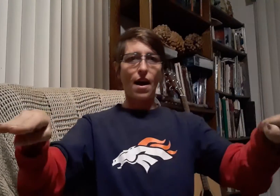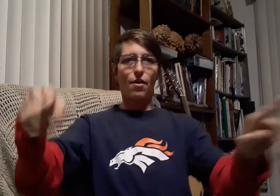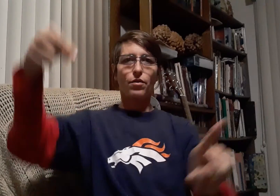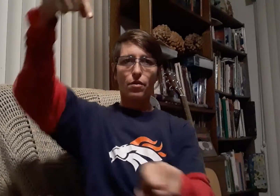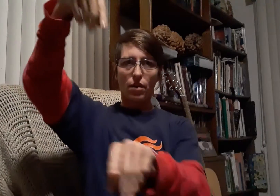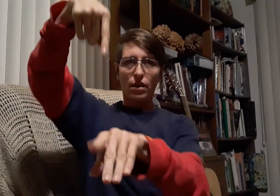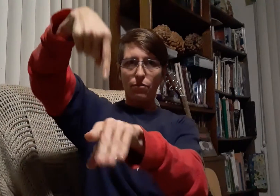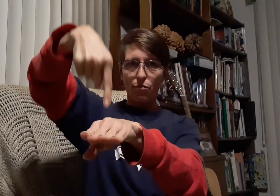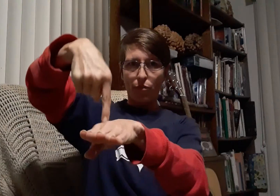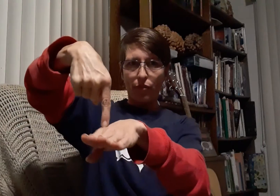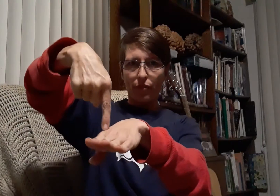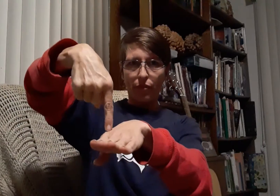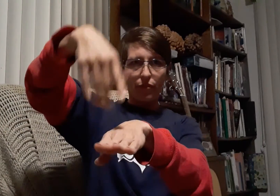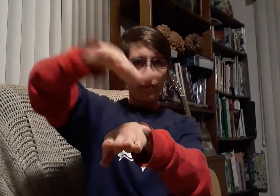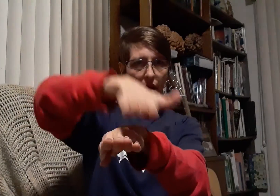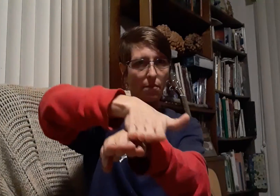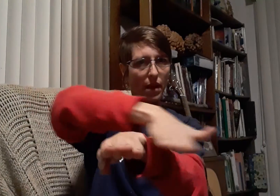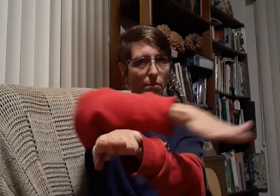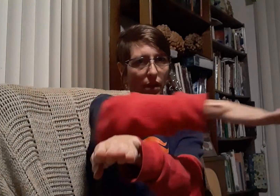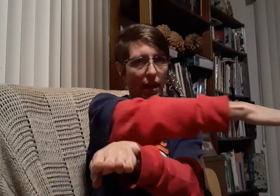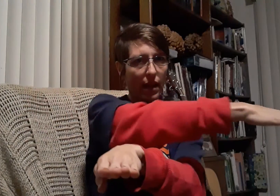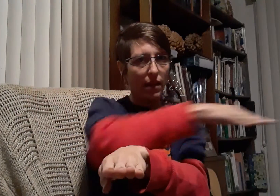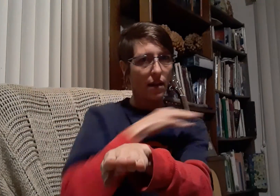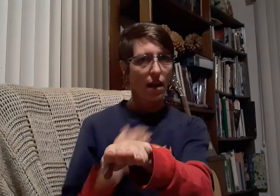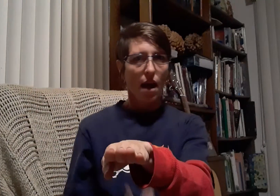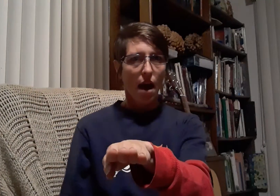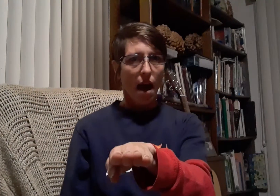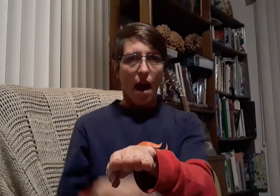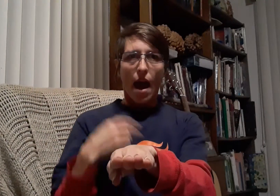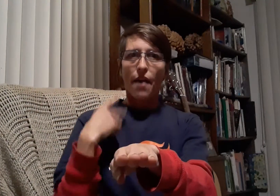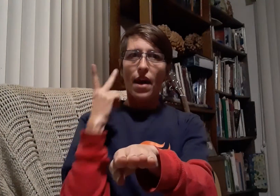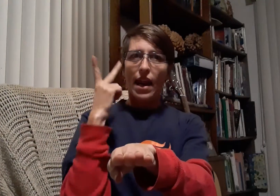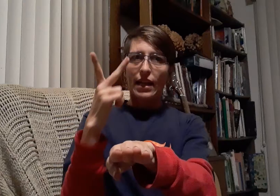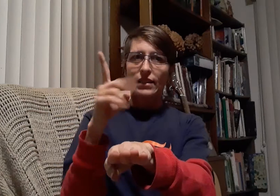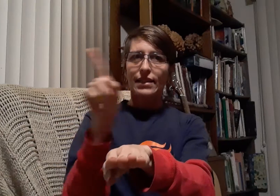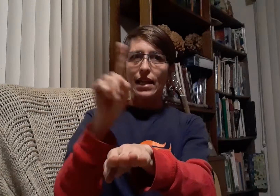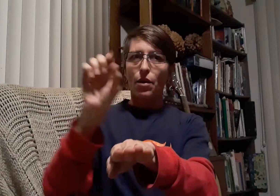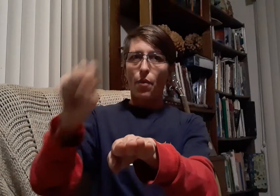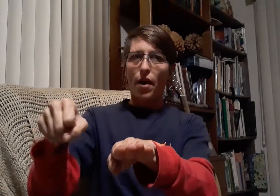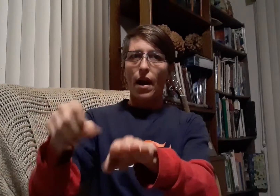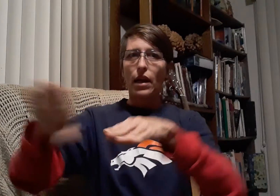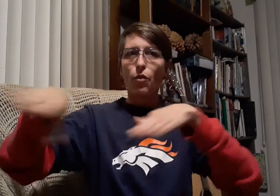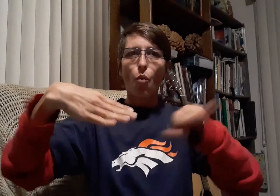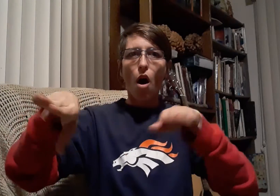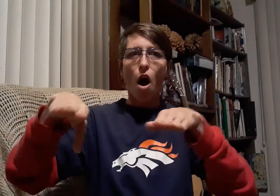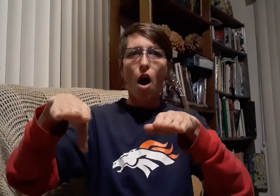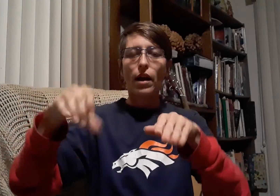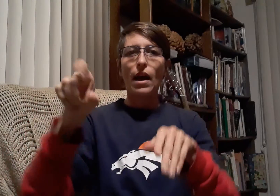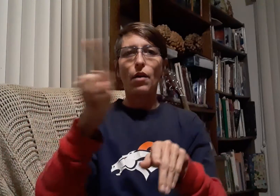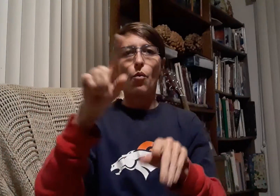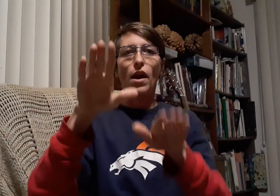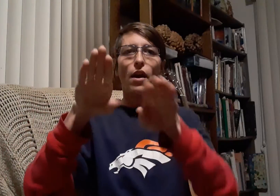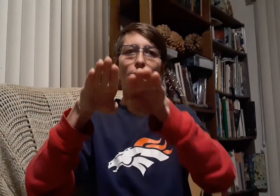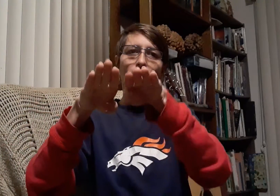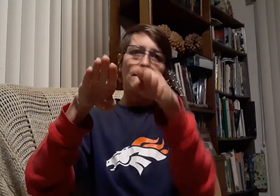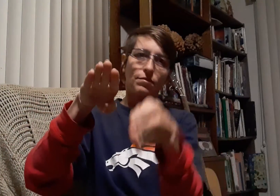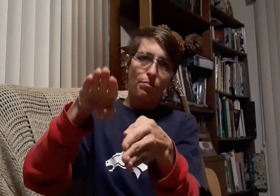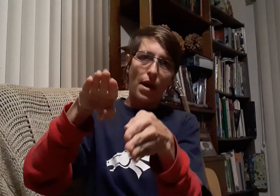ground. Make a plane. And then I can see where I can walk and where it's